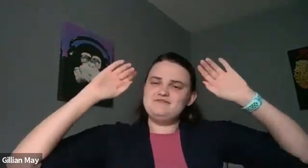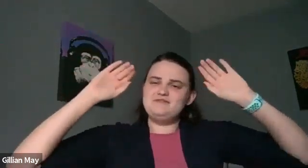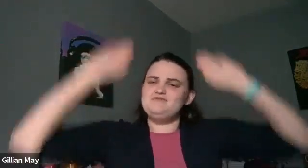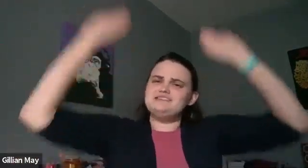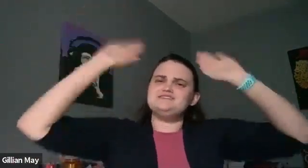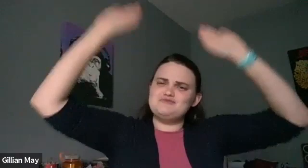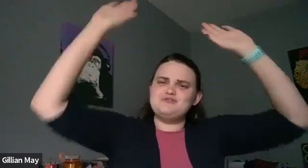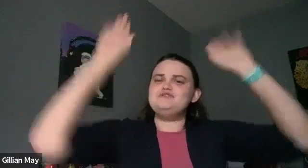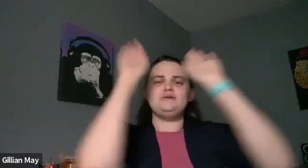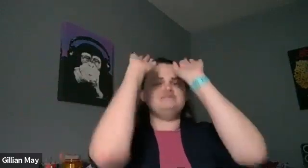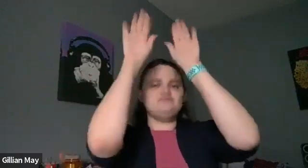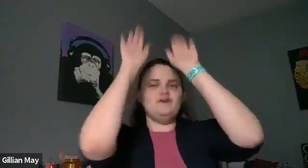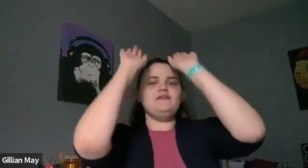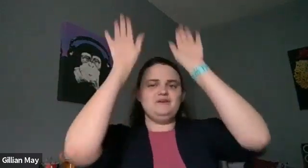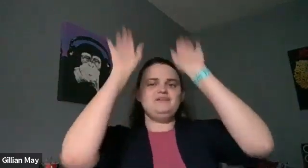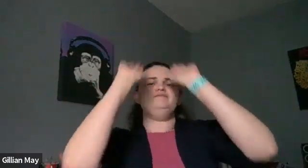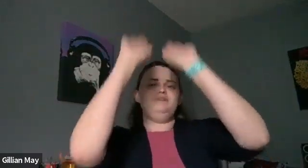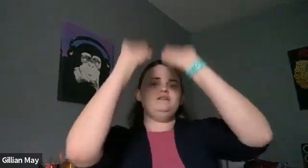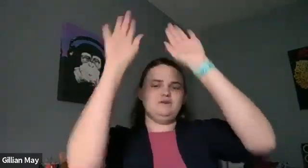the rays in the roof. No, it's volleyball, like volleyball.